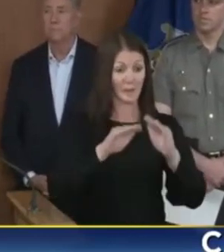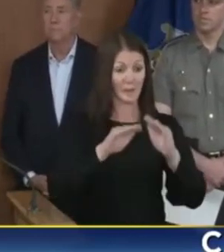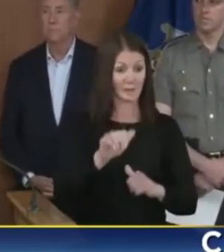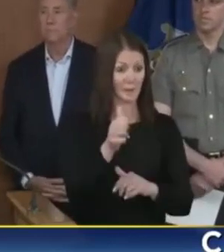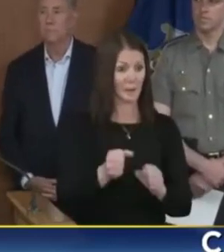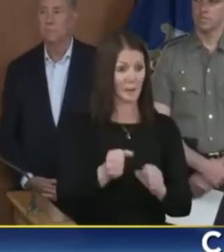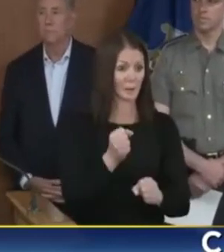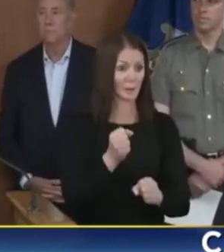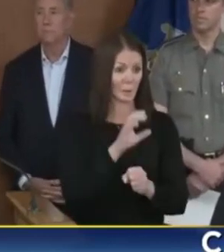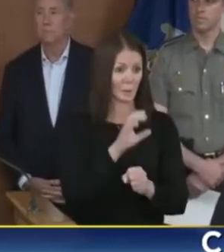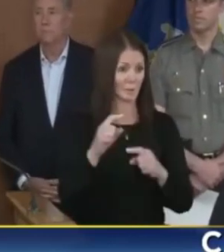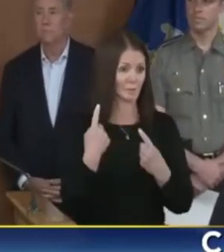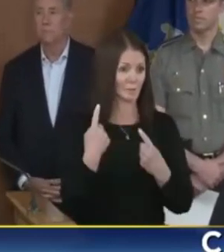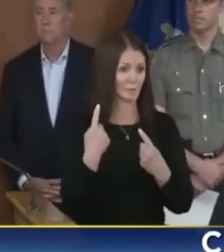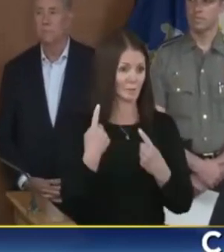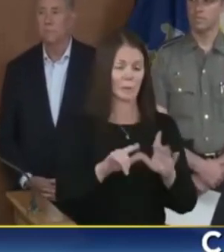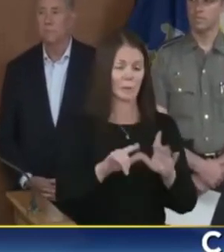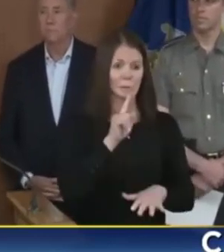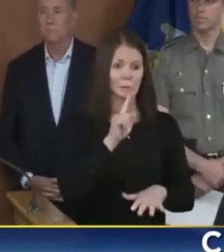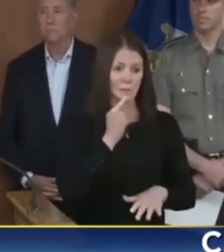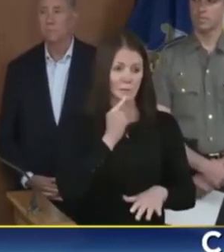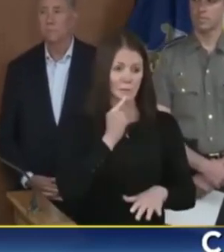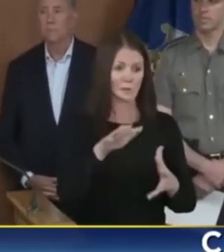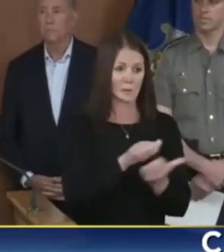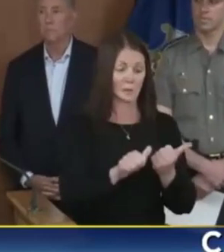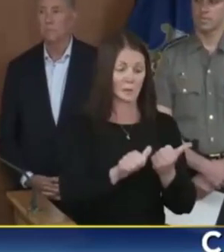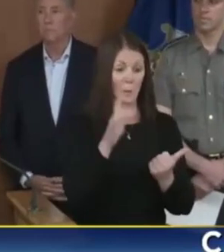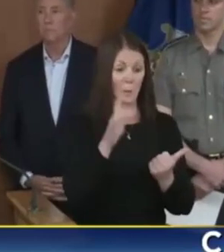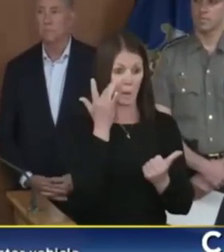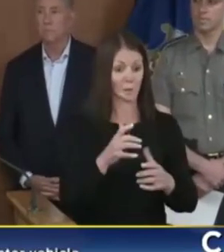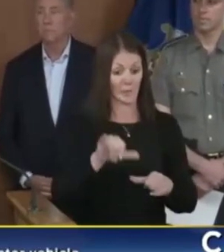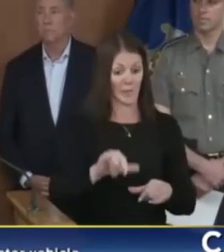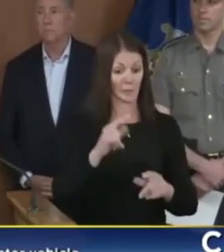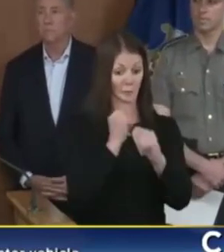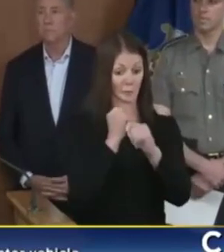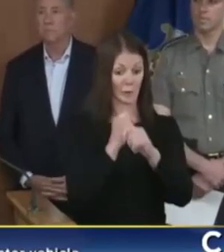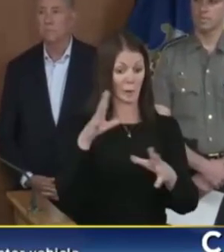but the damage was pretty severe due to the amount of gasoline that was in the tanker,